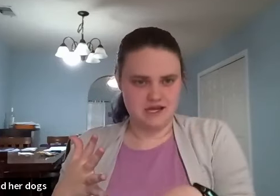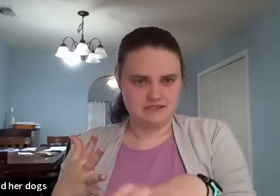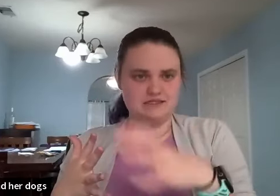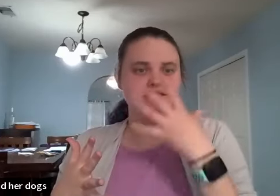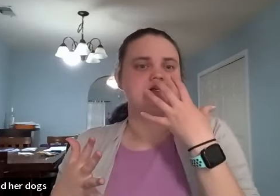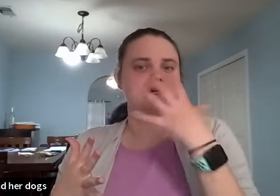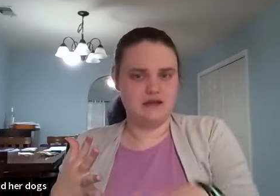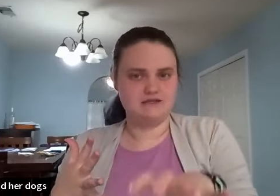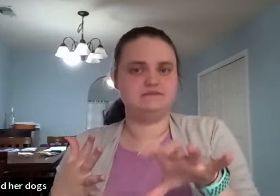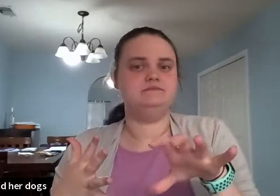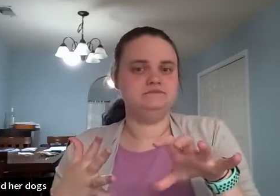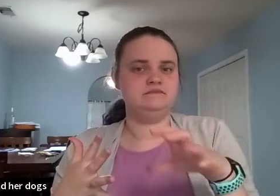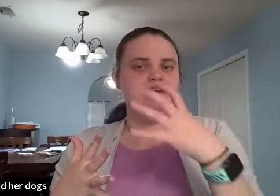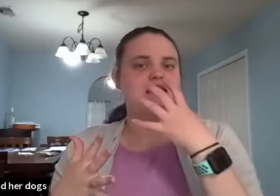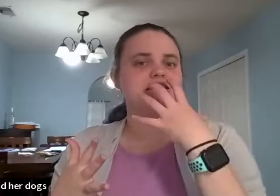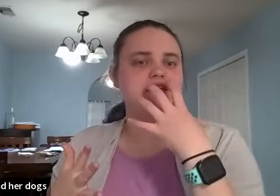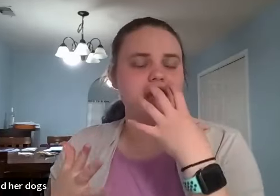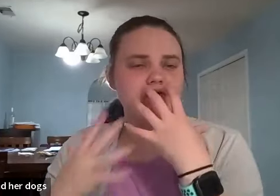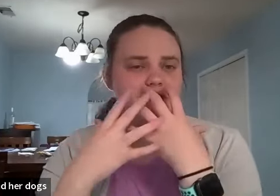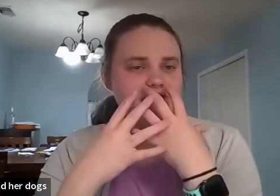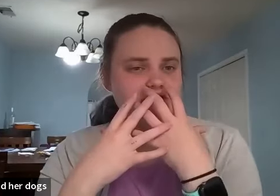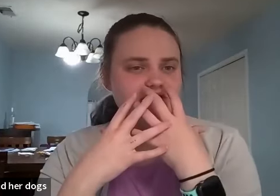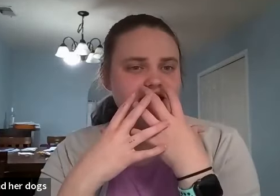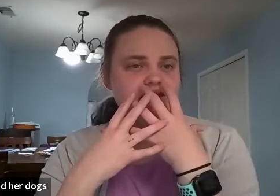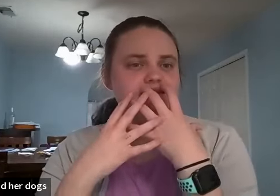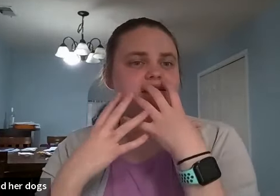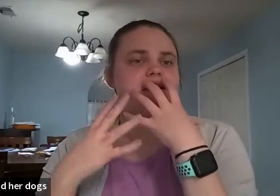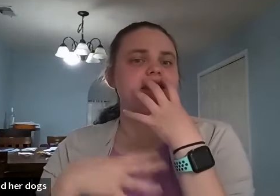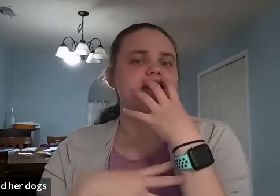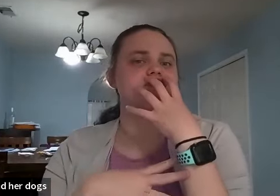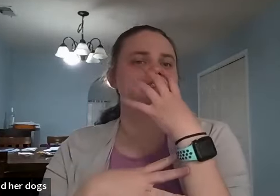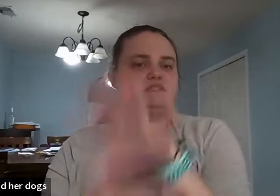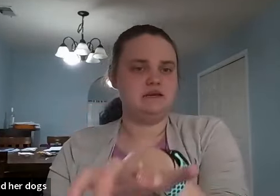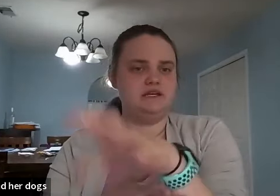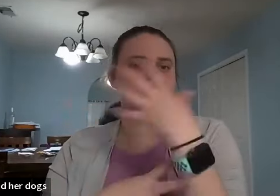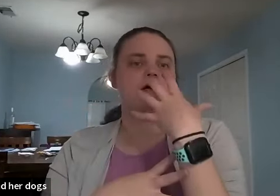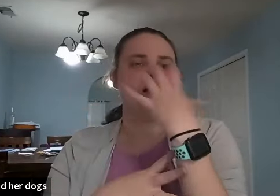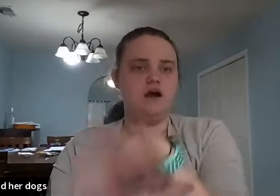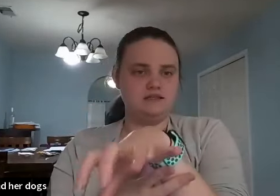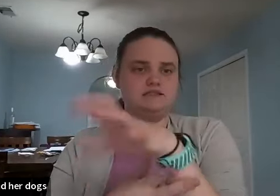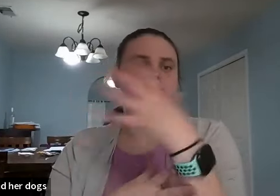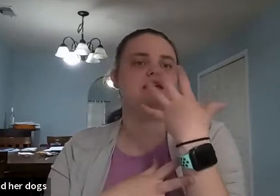hot, hot. Mm-hmm. It's like you have it right in front of your face and then it's just slamming down. Hot, yeah.